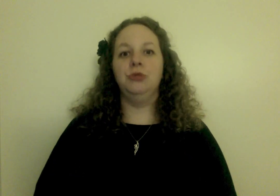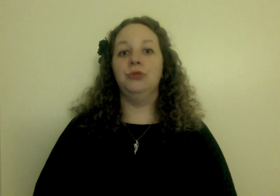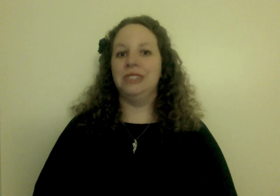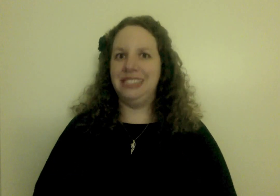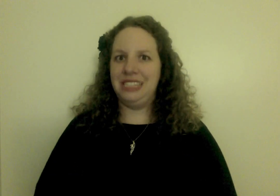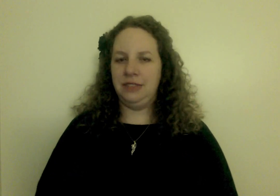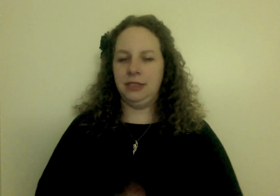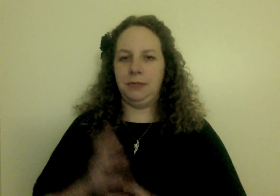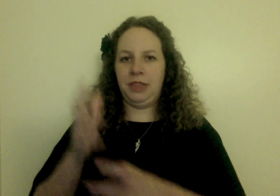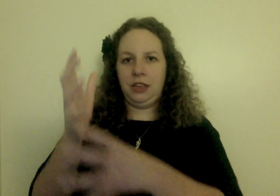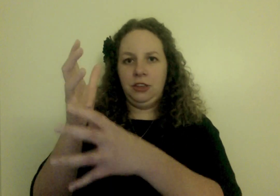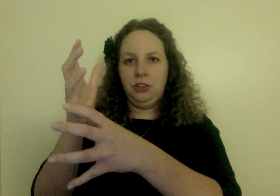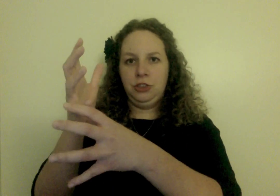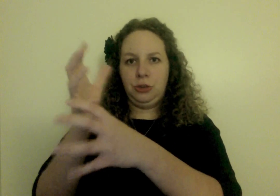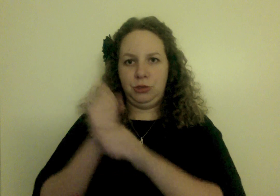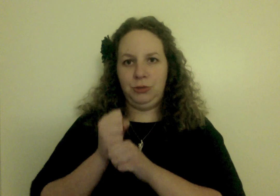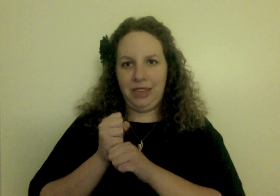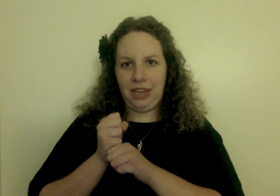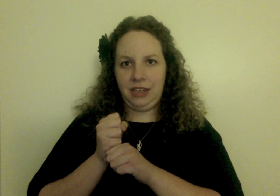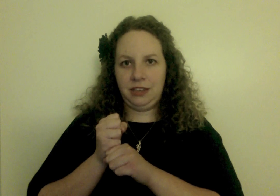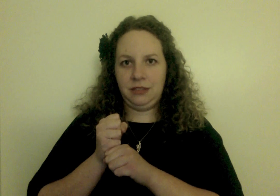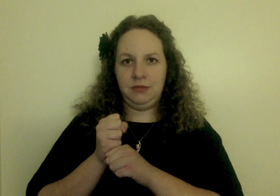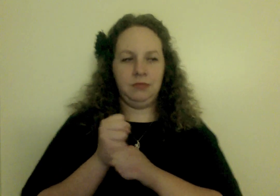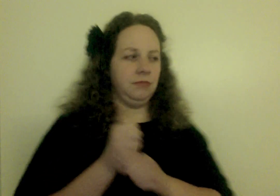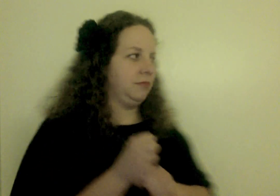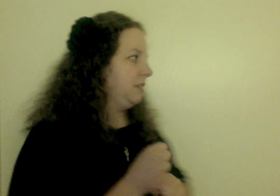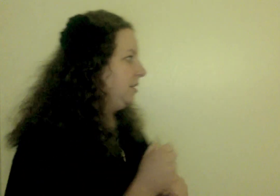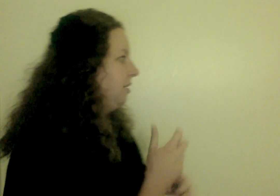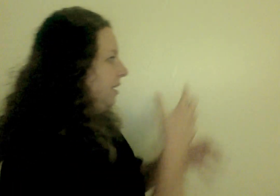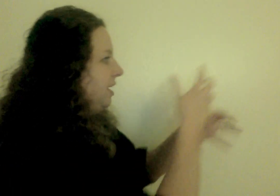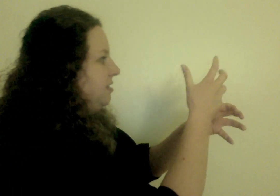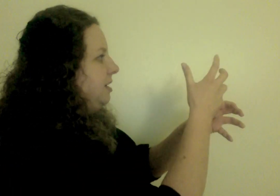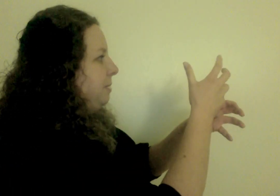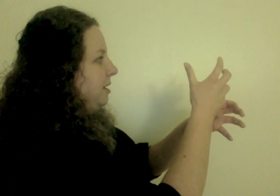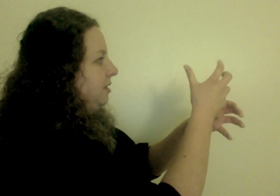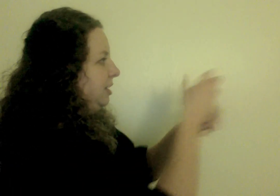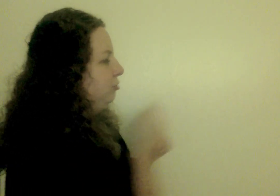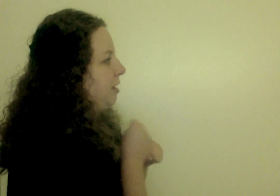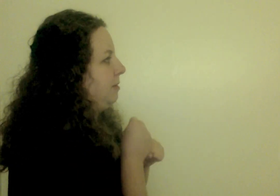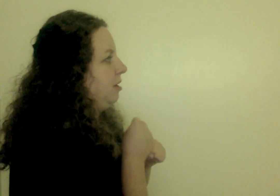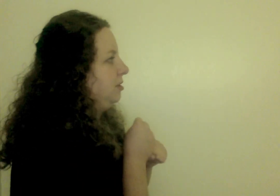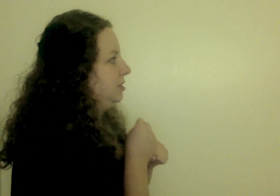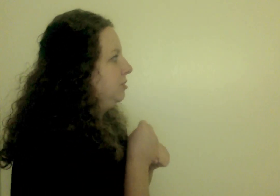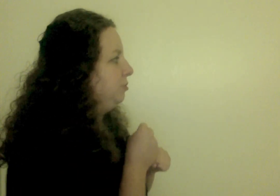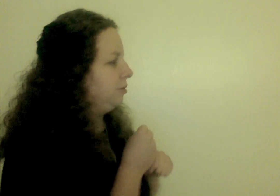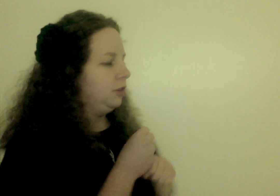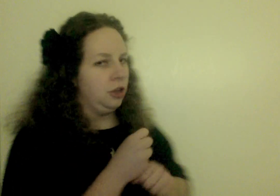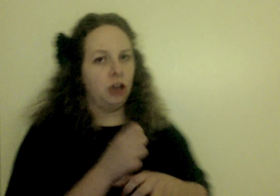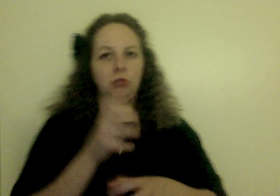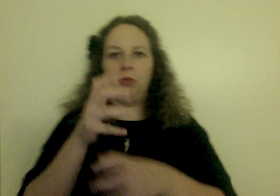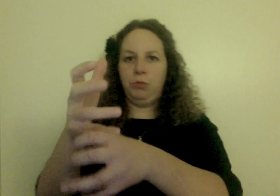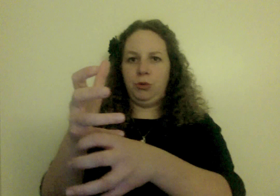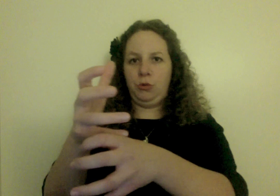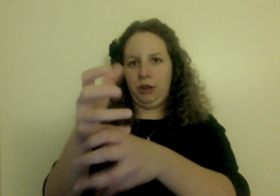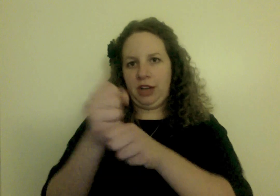receive something. So to get it. Kind of think about it like you're grabbing onto a rope or an